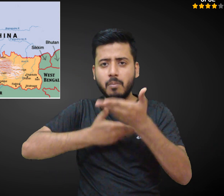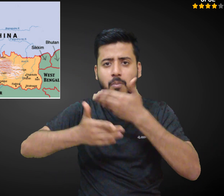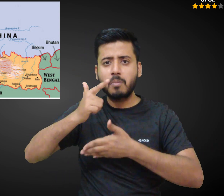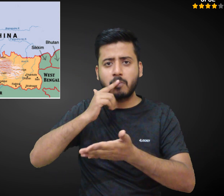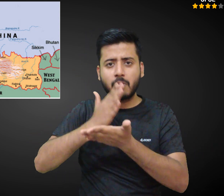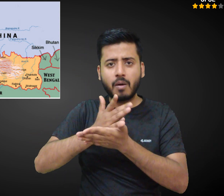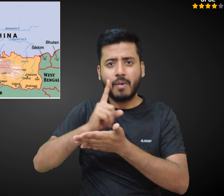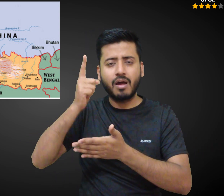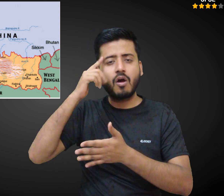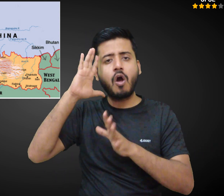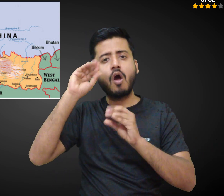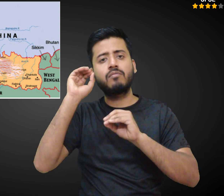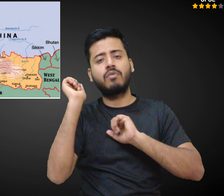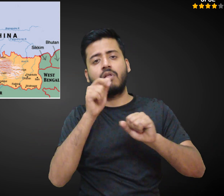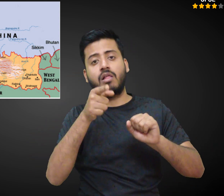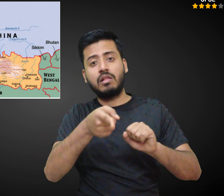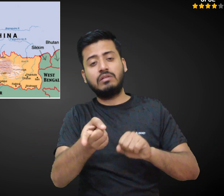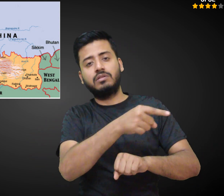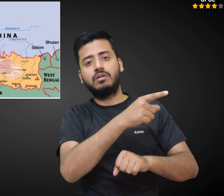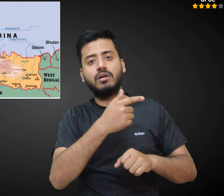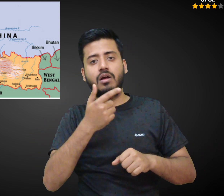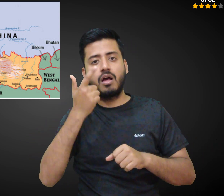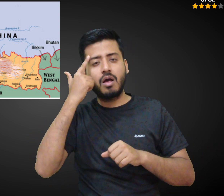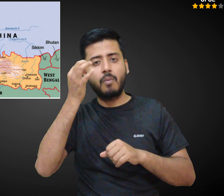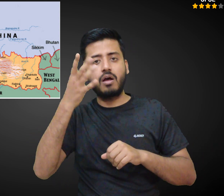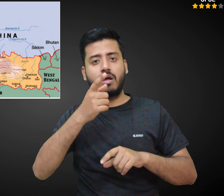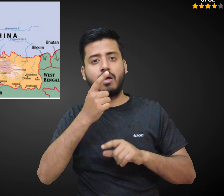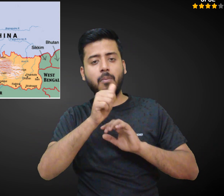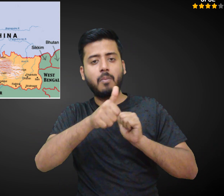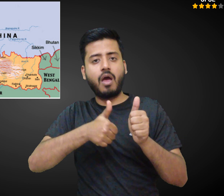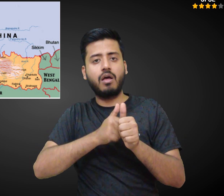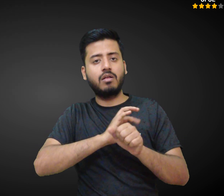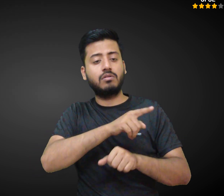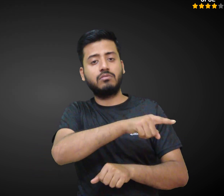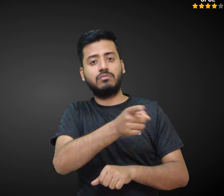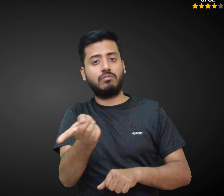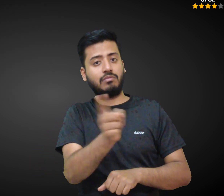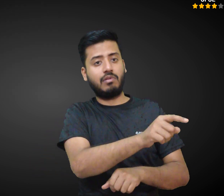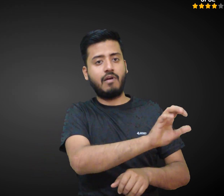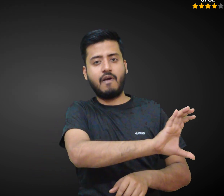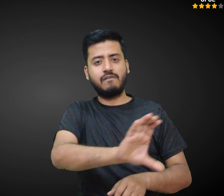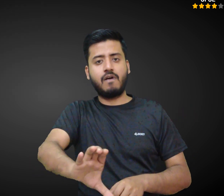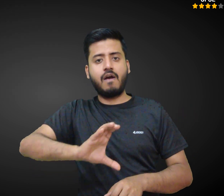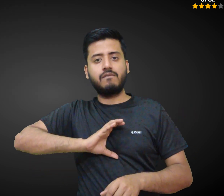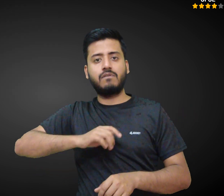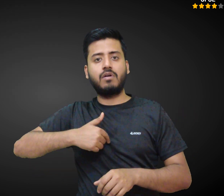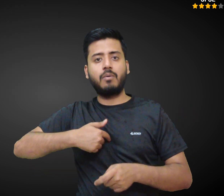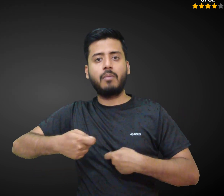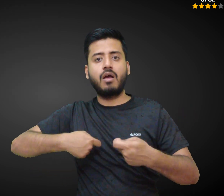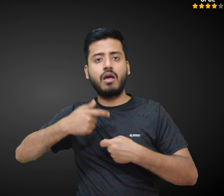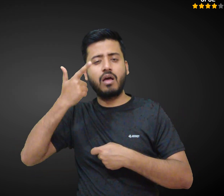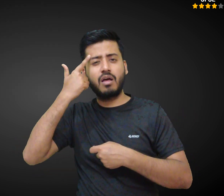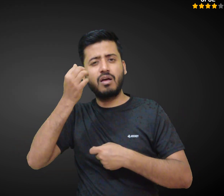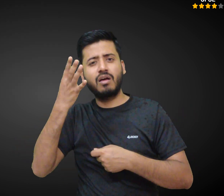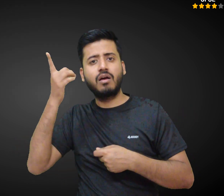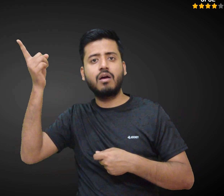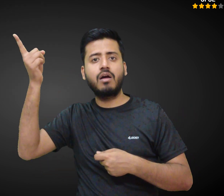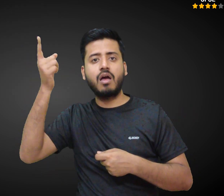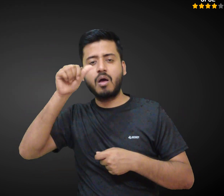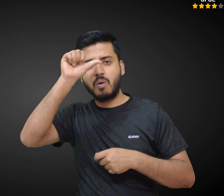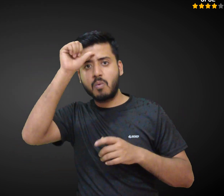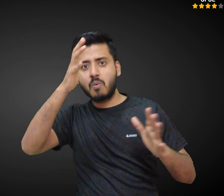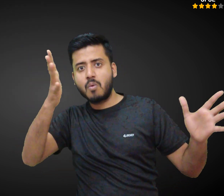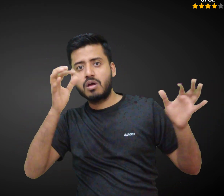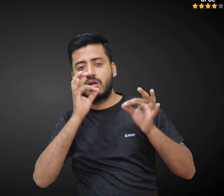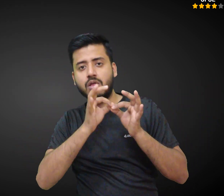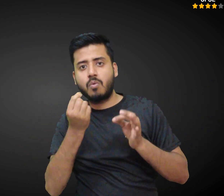garlic? Allium sativum, aka garlic, is known as a magical spice. It forms an important part of Indian meals.